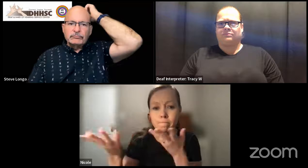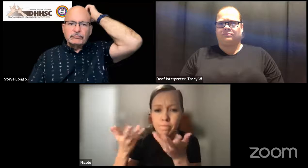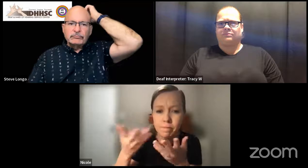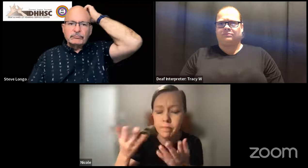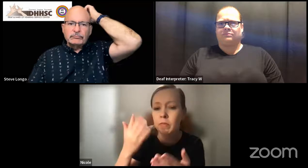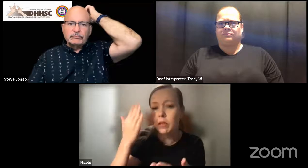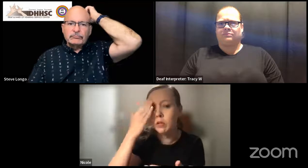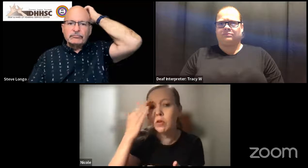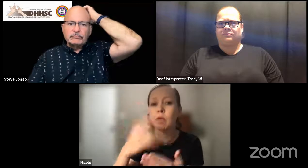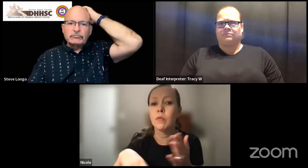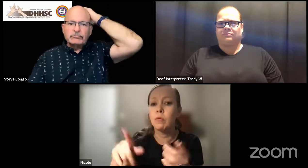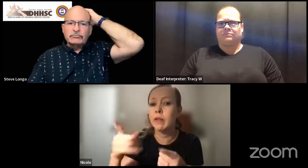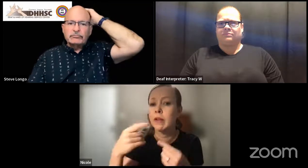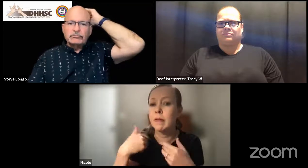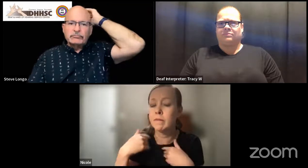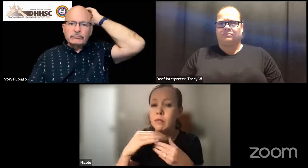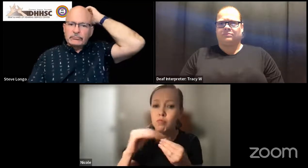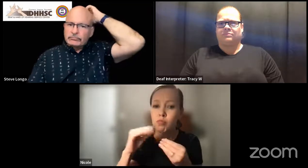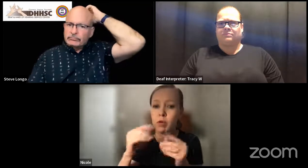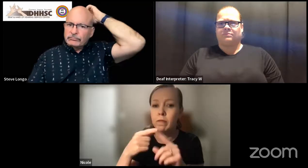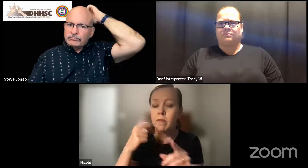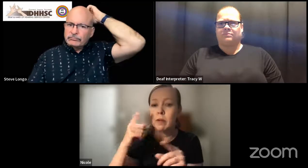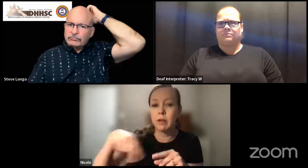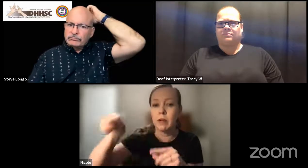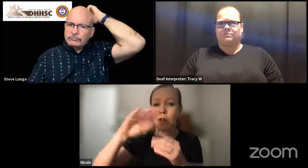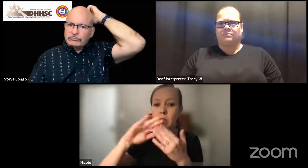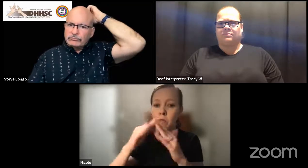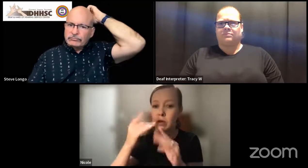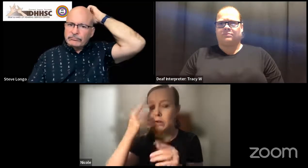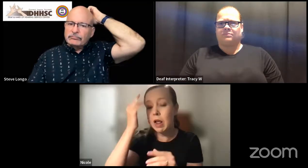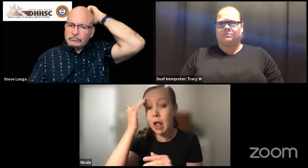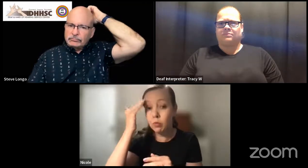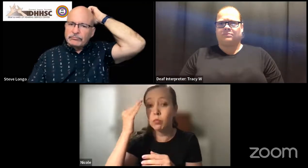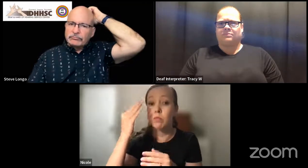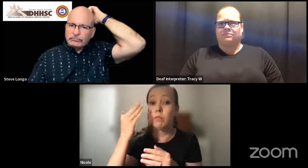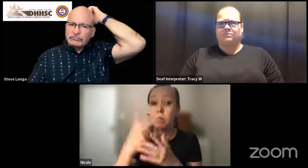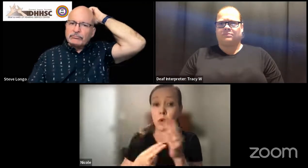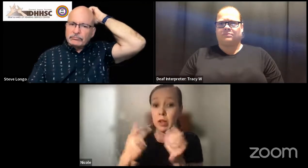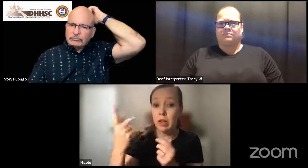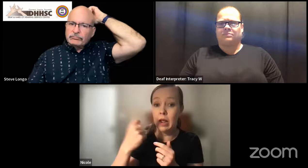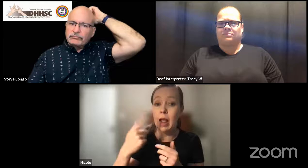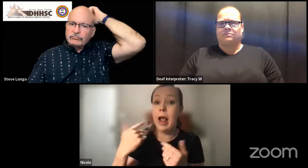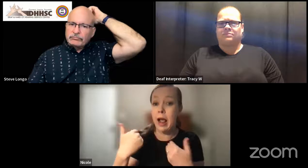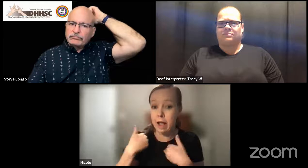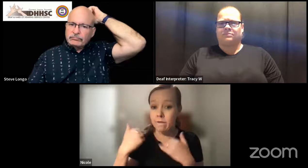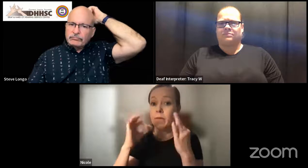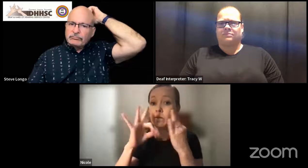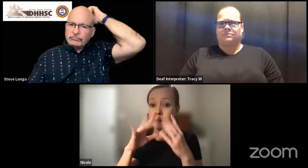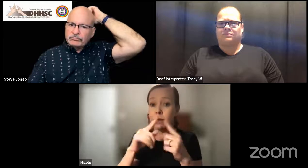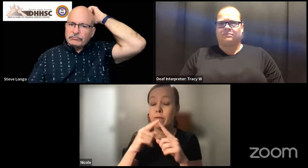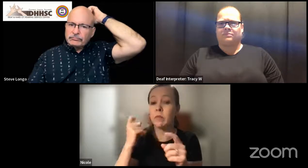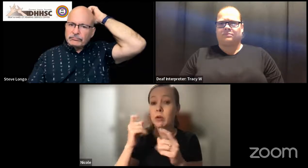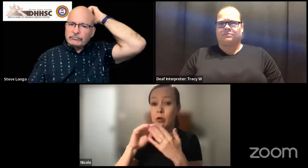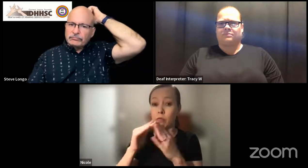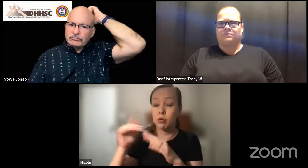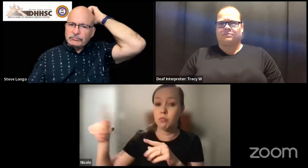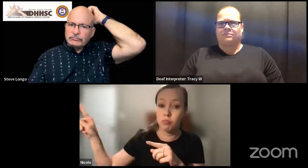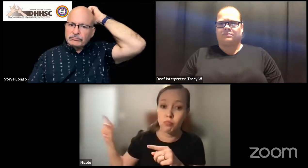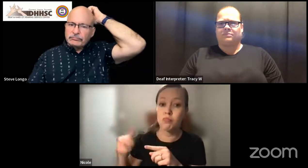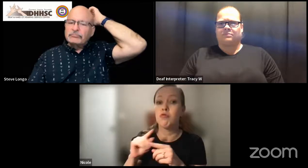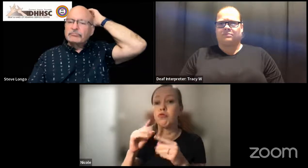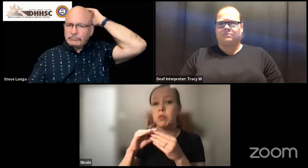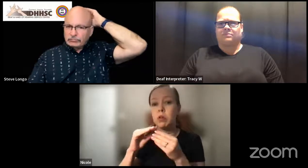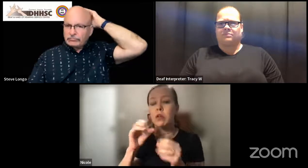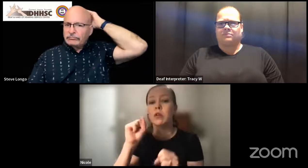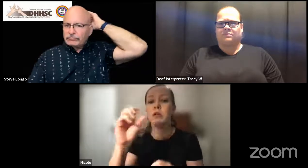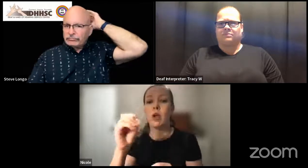the community and spends a lot of time with them and can find out from them. I know I